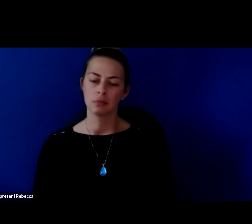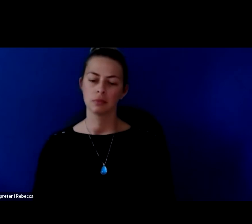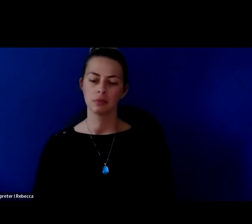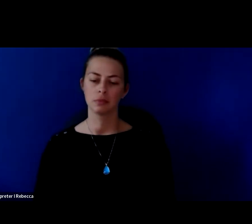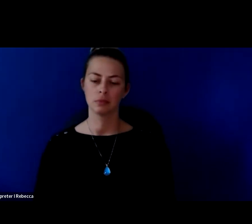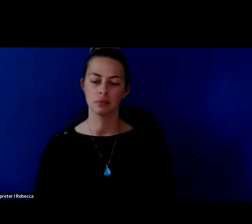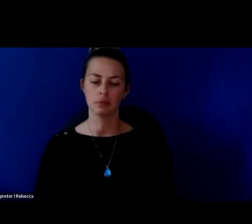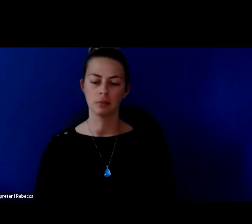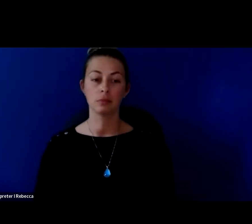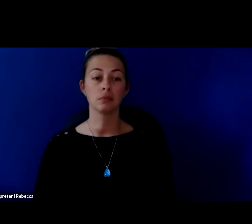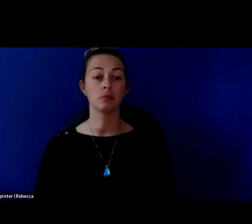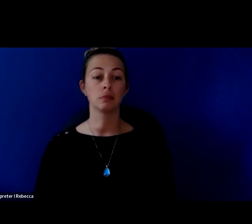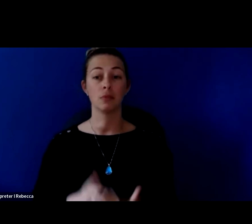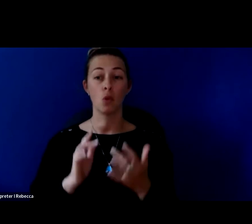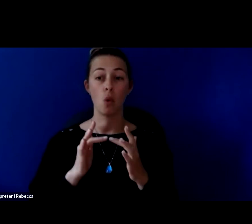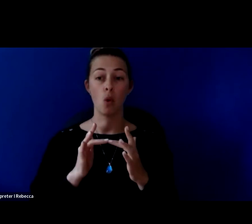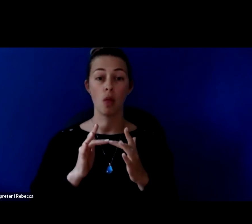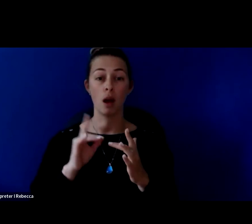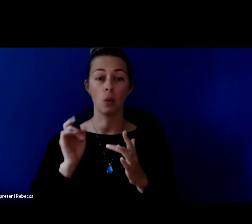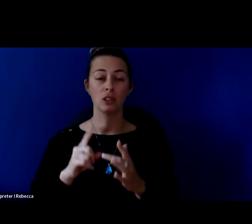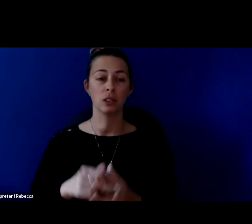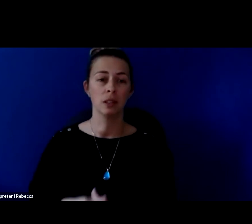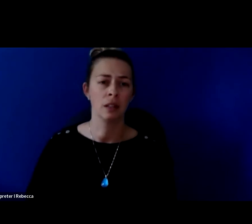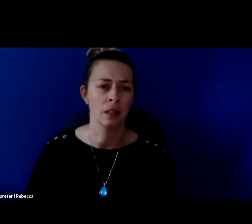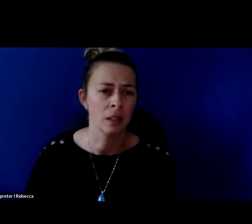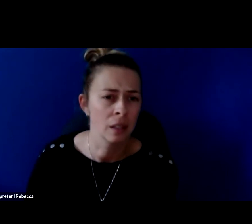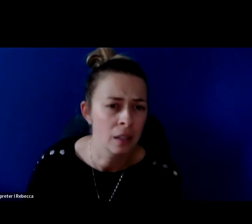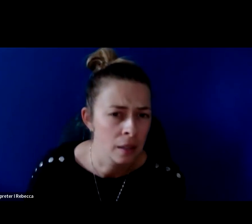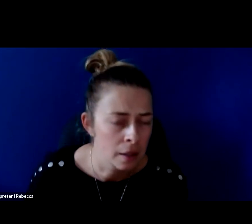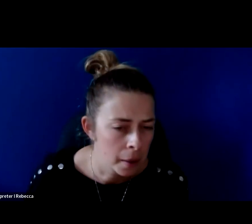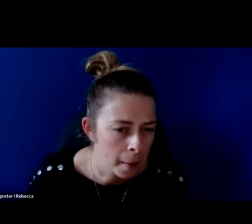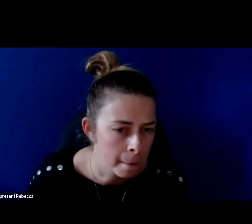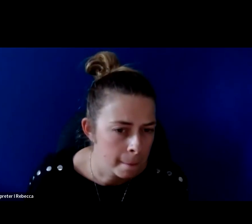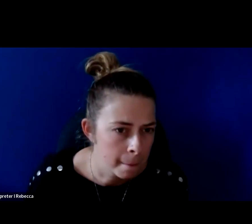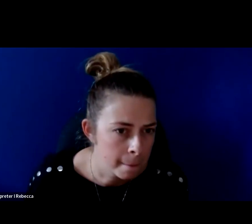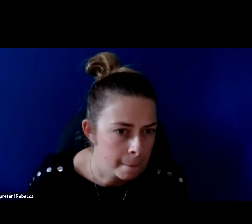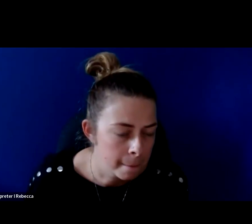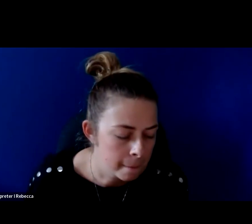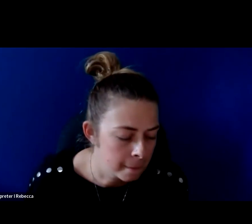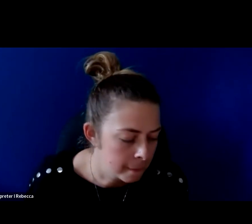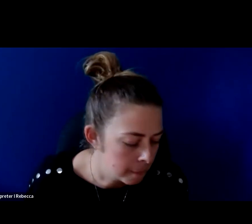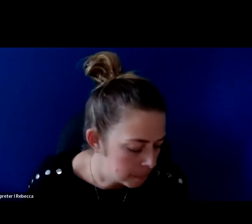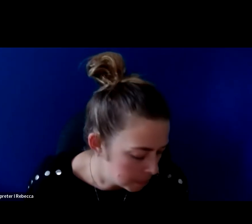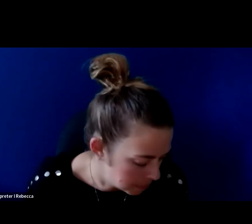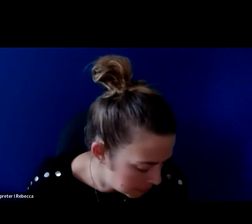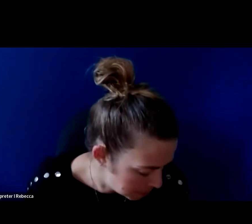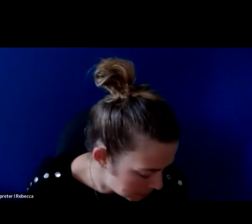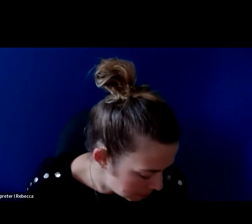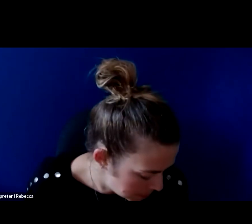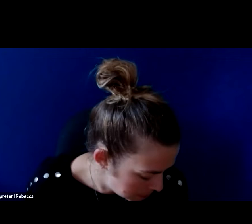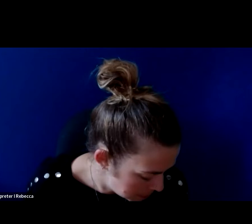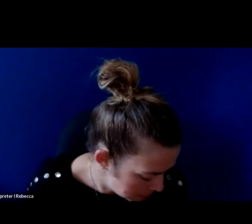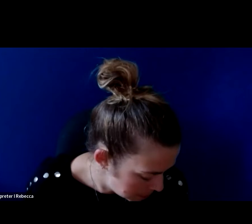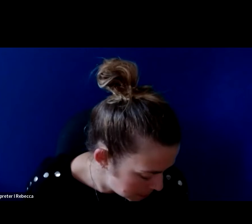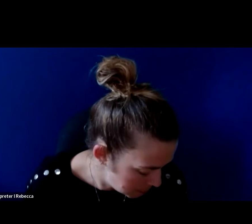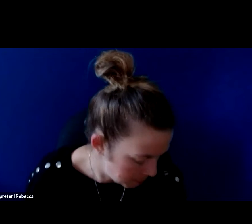Okay, we have a question online. So this is probably for Todd. How do districts decide what books should be banned or